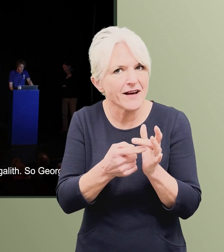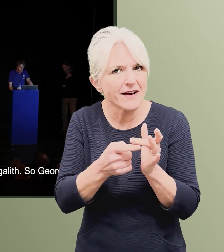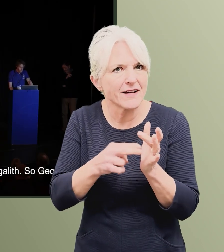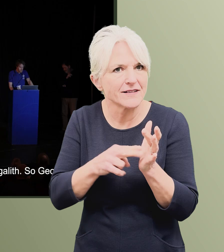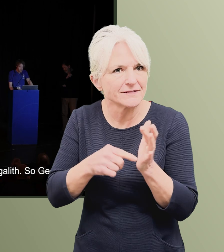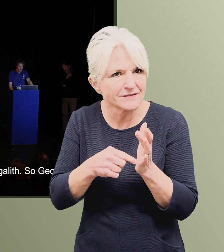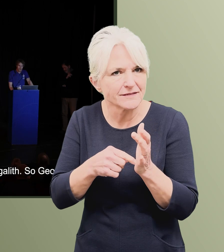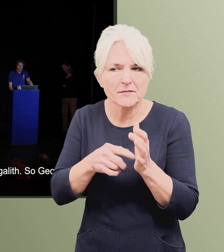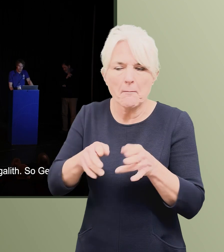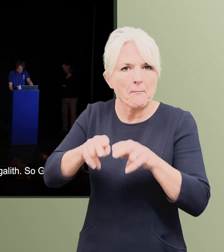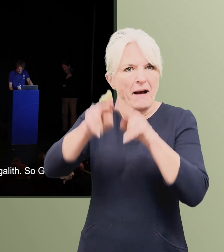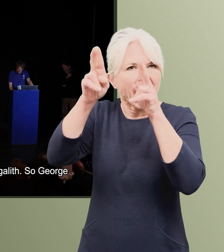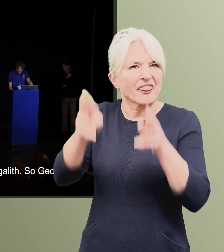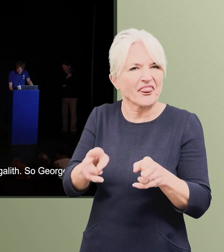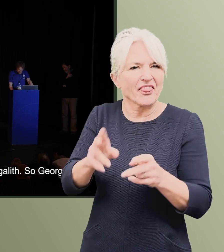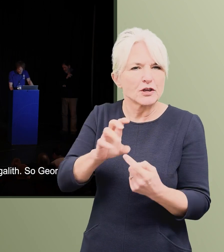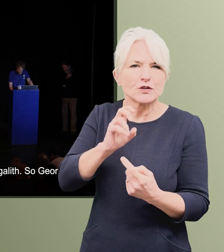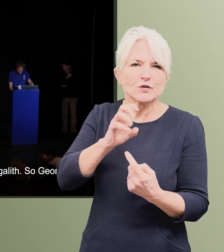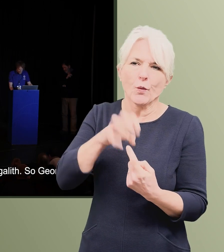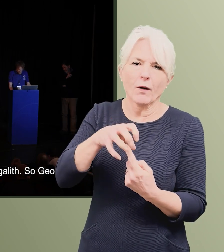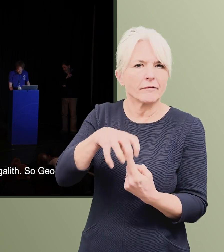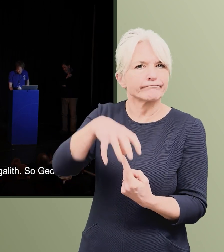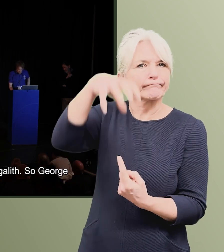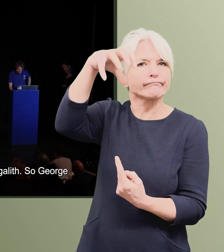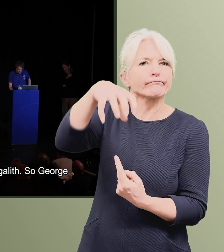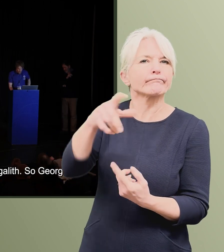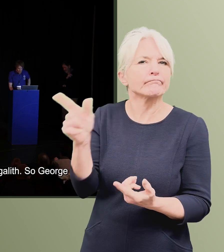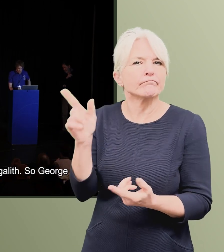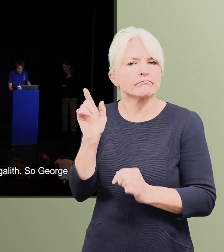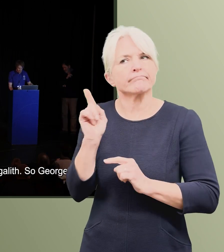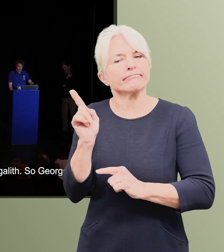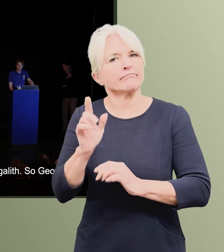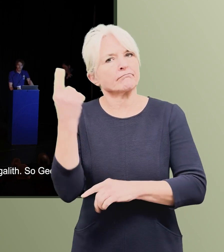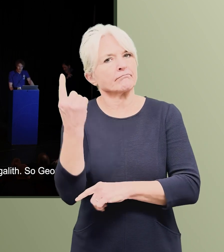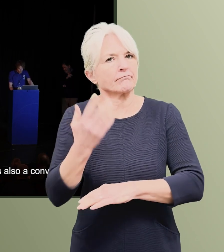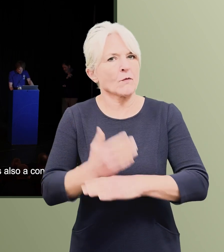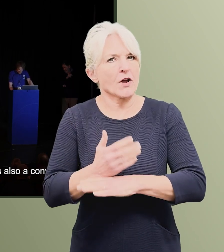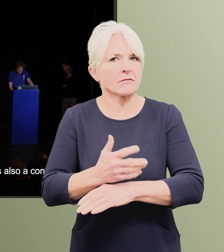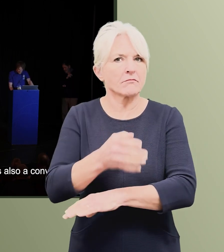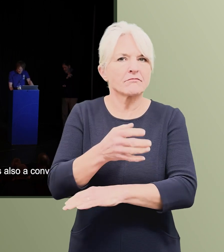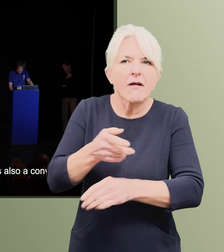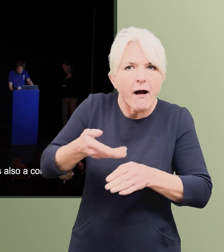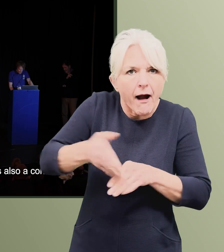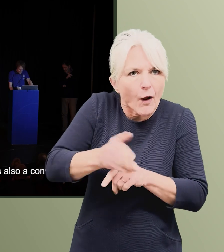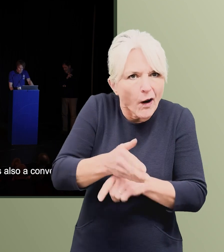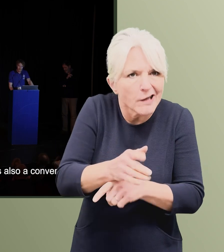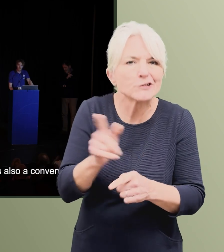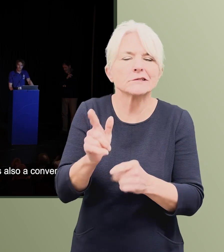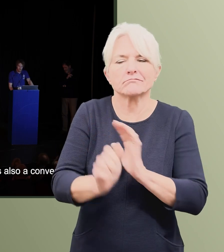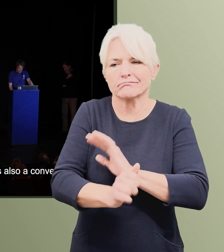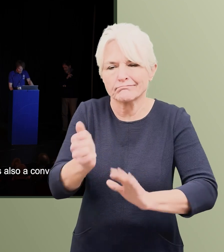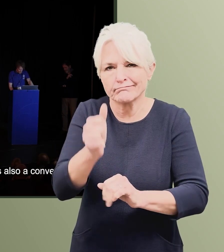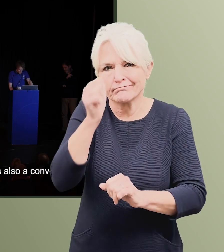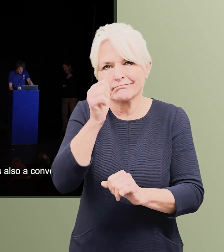about Trellyffaint megalith. So George is an archaeologist and specialist in prehistory